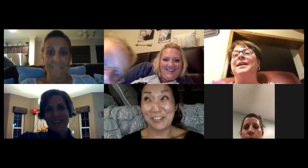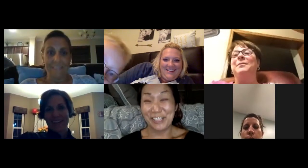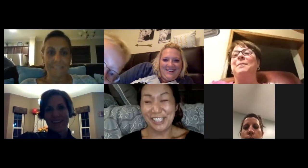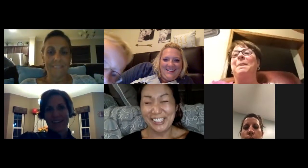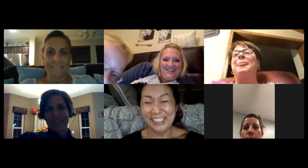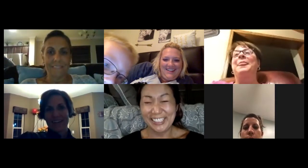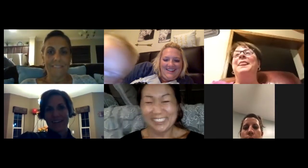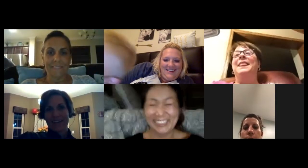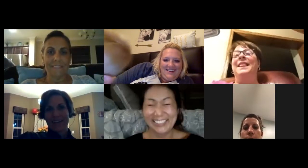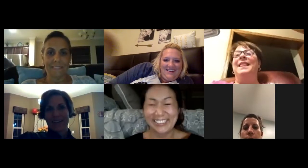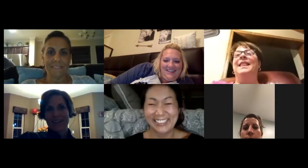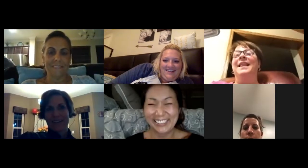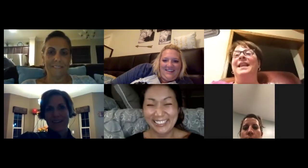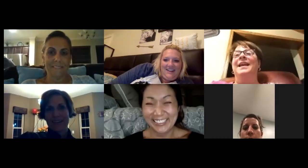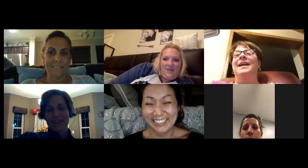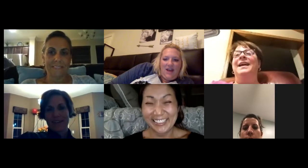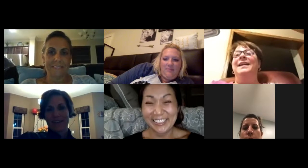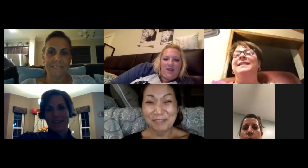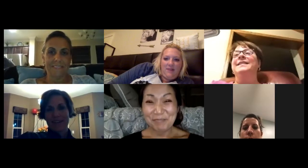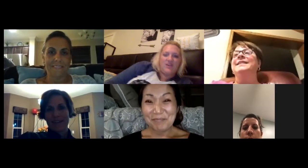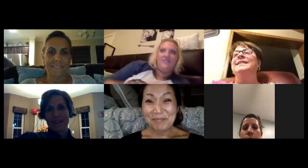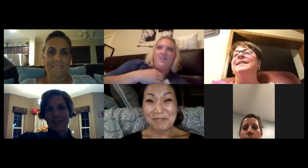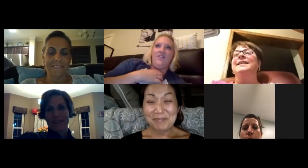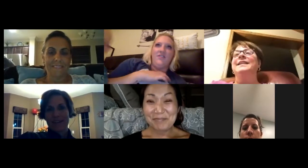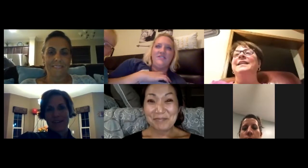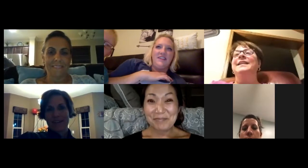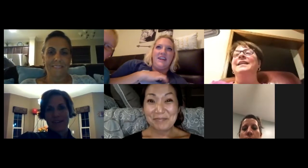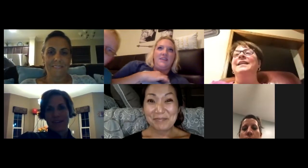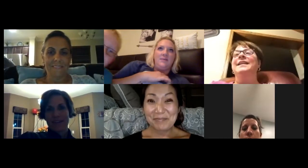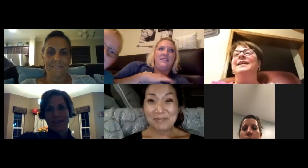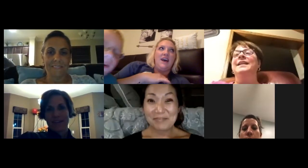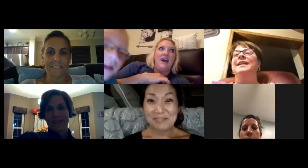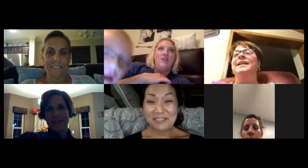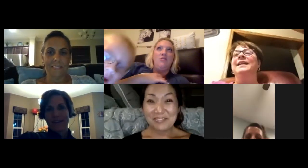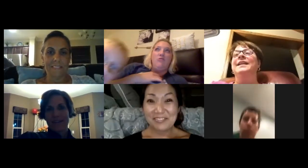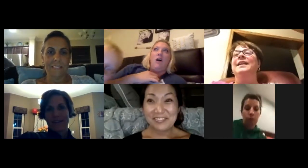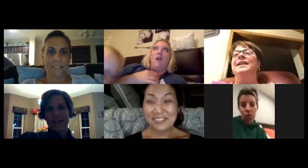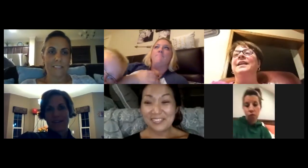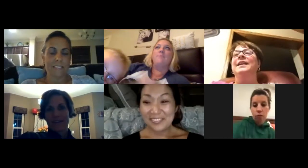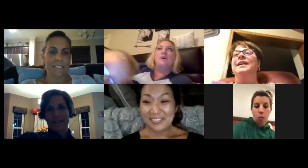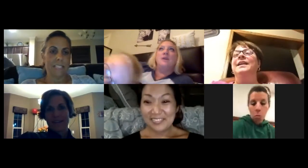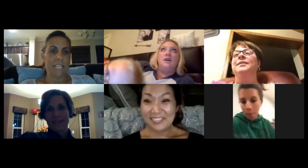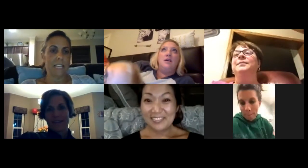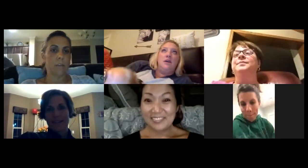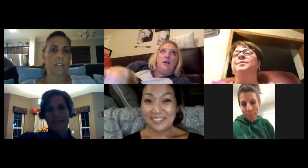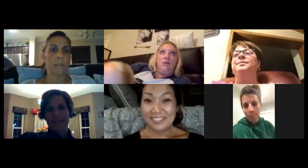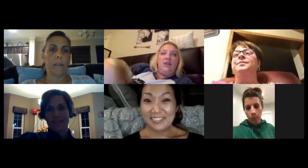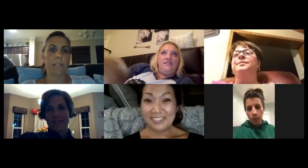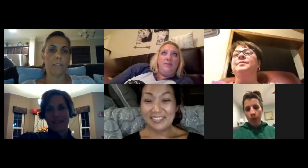over. Well, I'm driving on Thursday. There was a guy who, in one of the suburbs